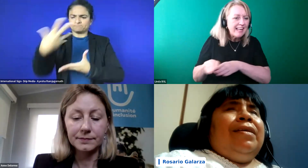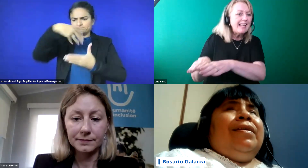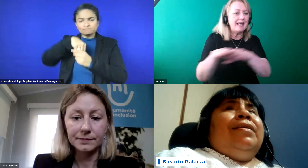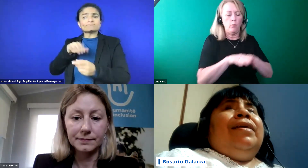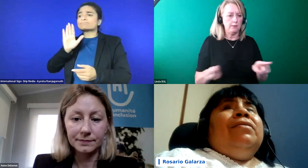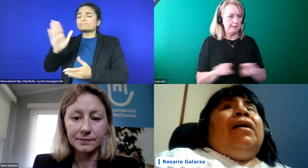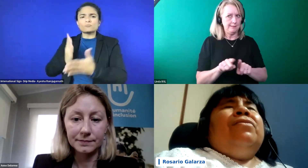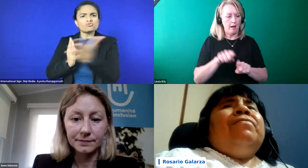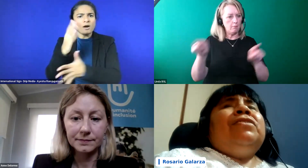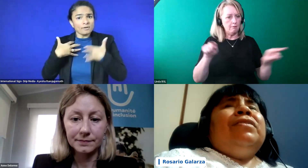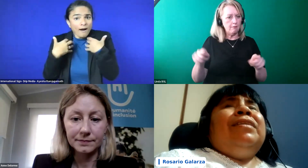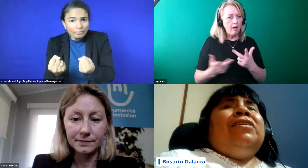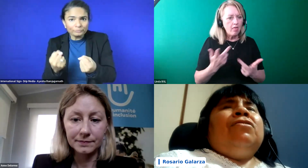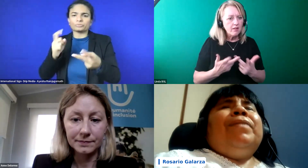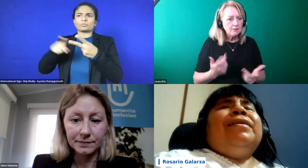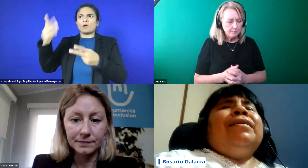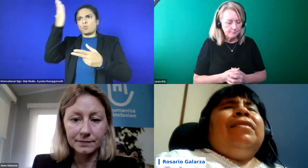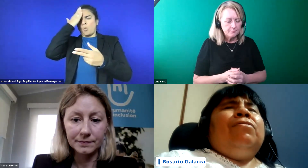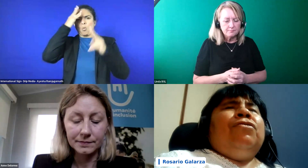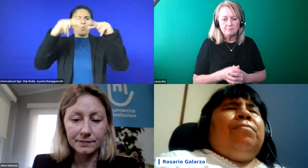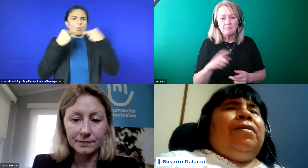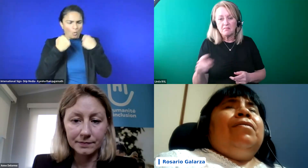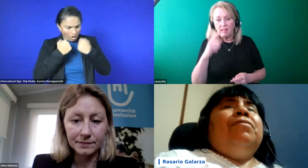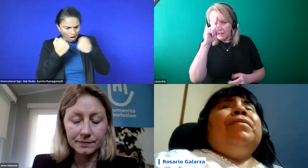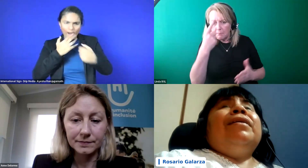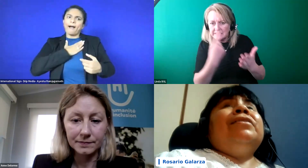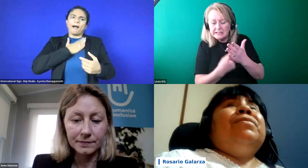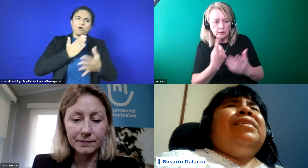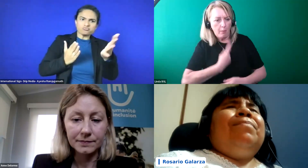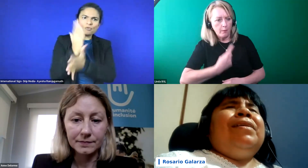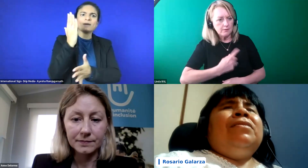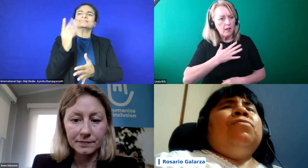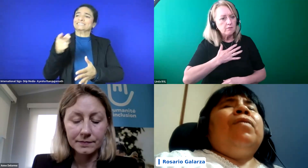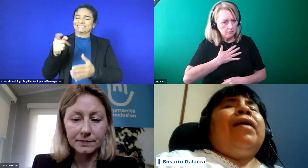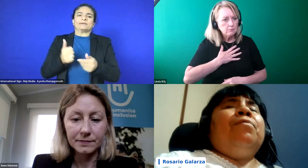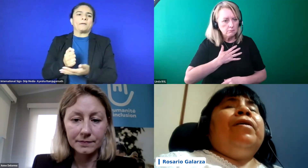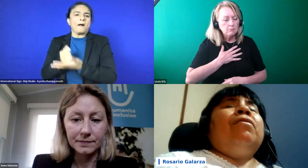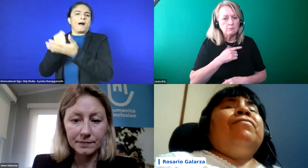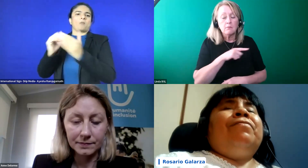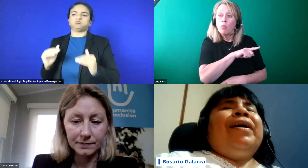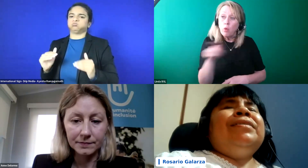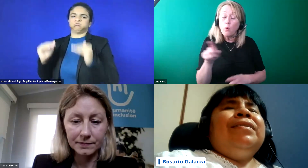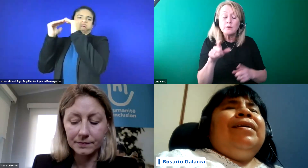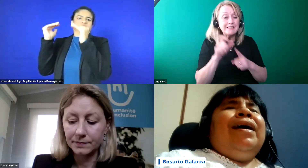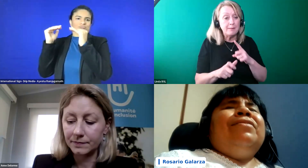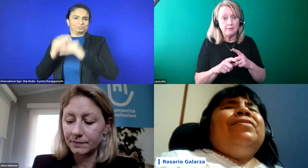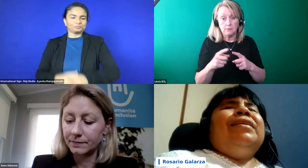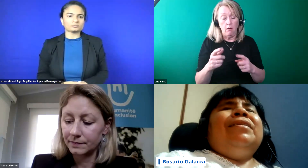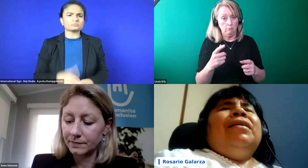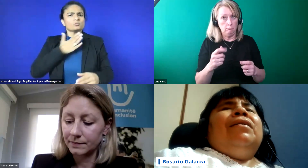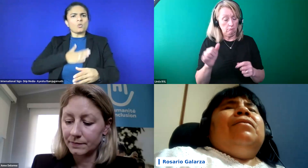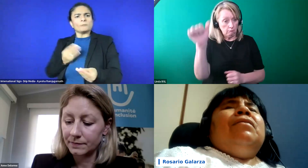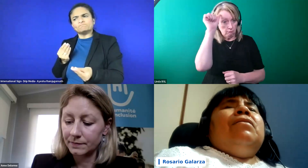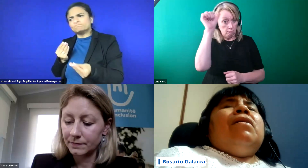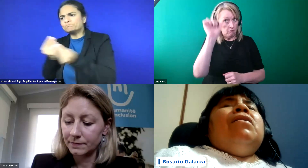others. Then another reason is decision-making and autonomy. Women and girls with disabilities who are aware of their rights understand